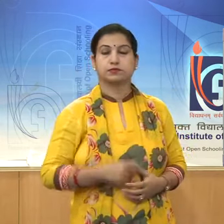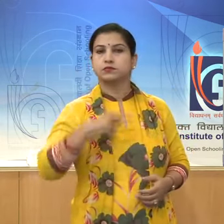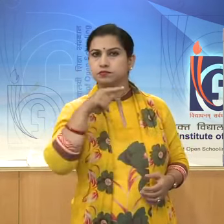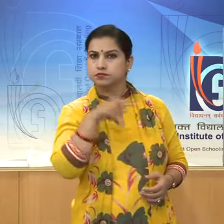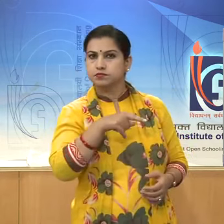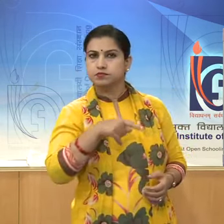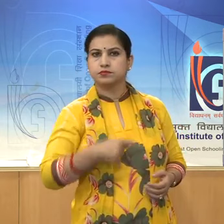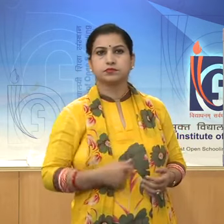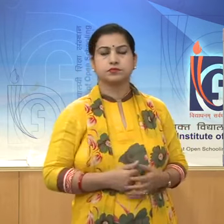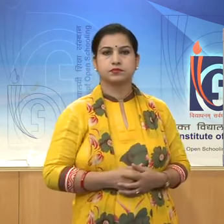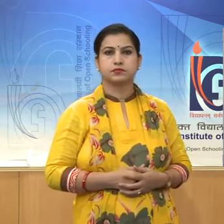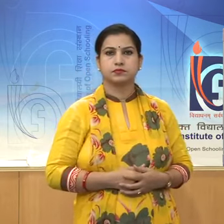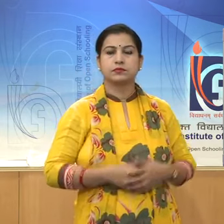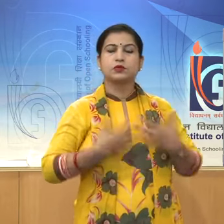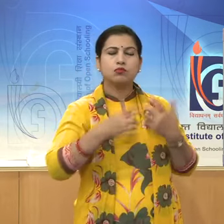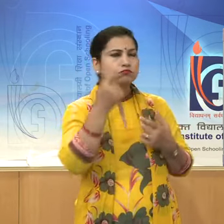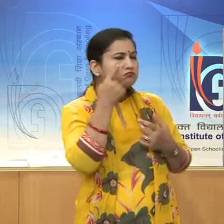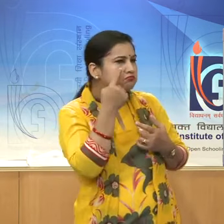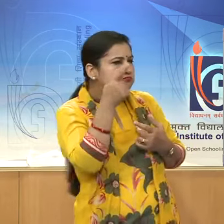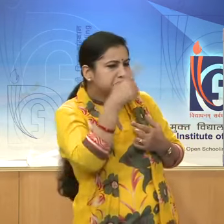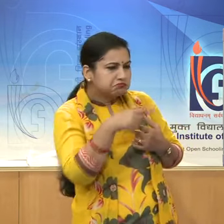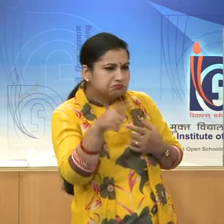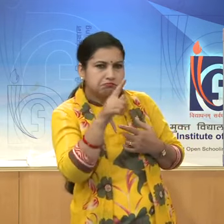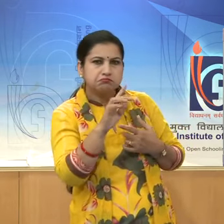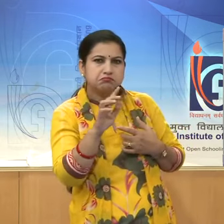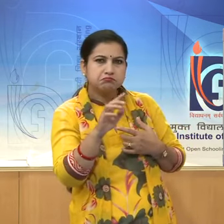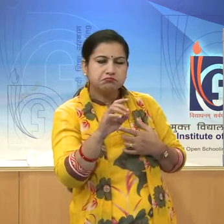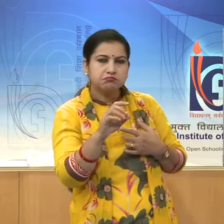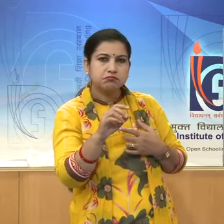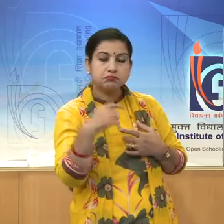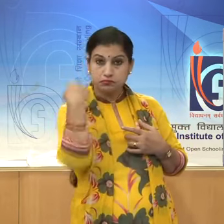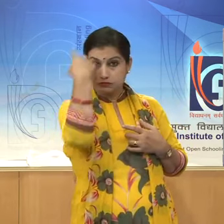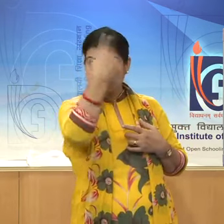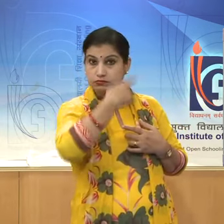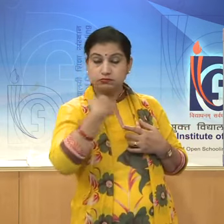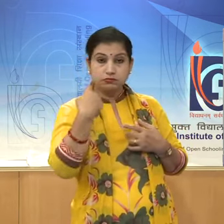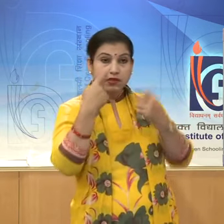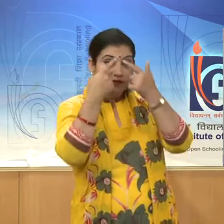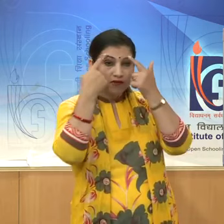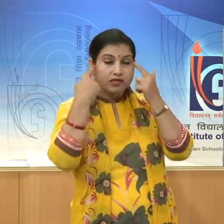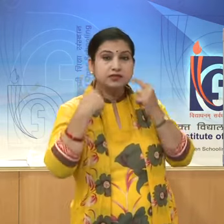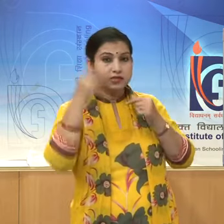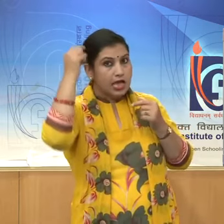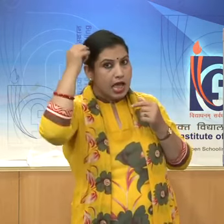there is no visible facial hair, even